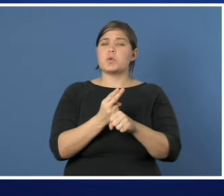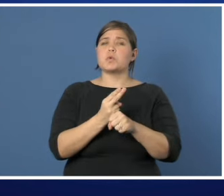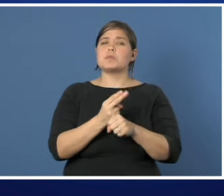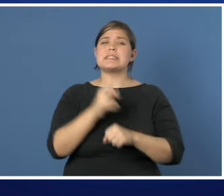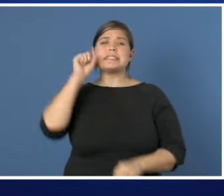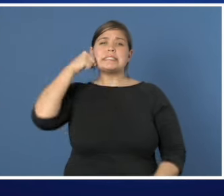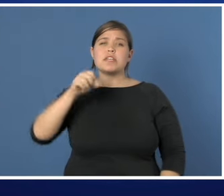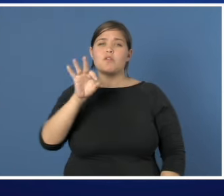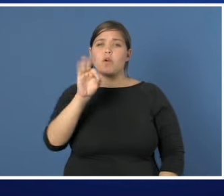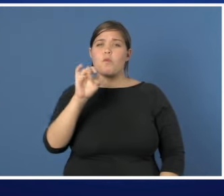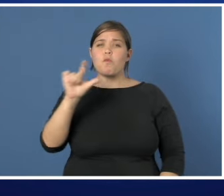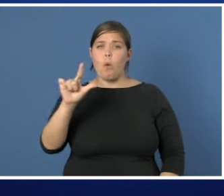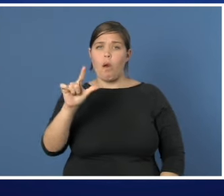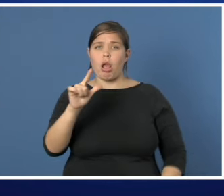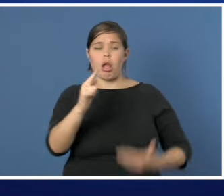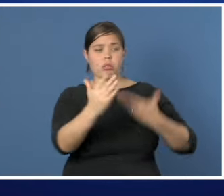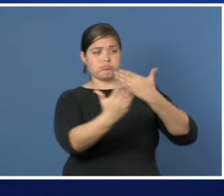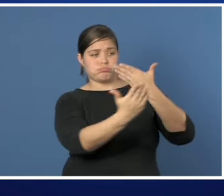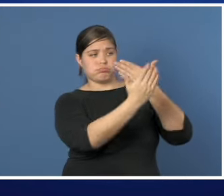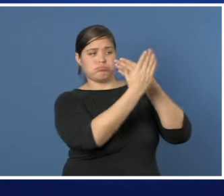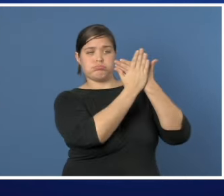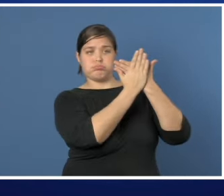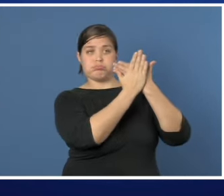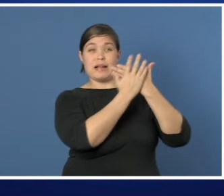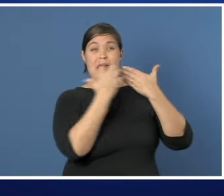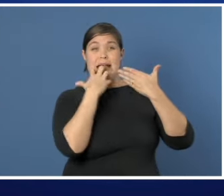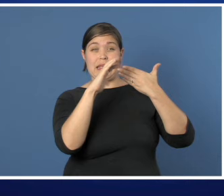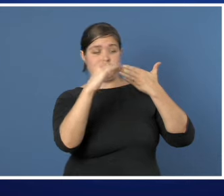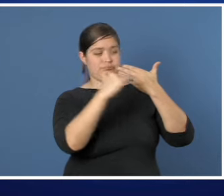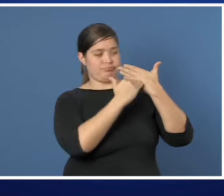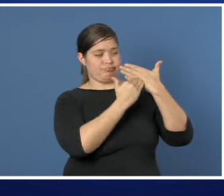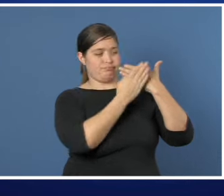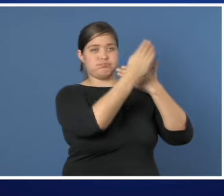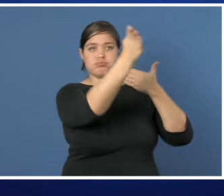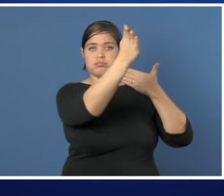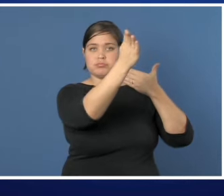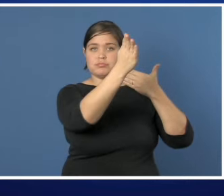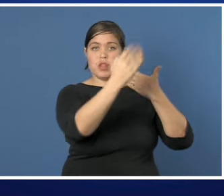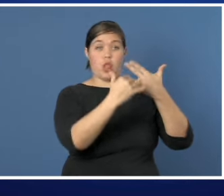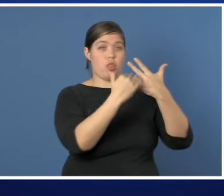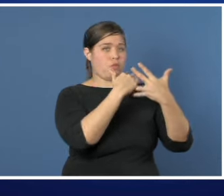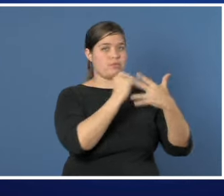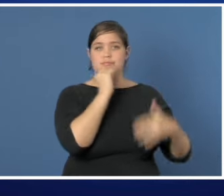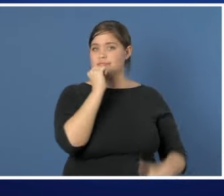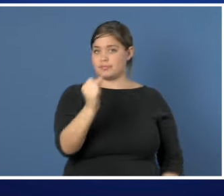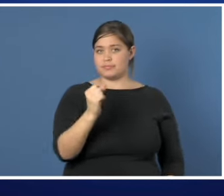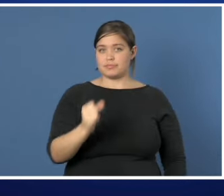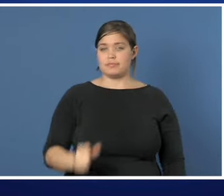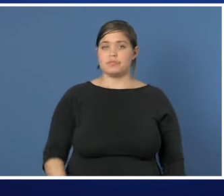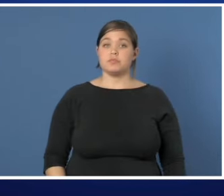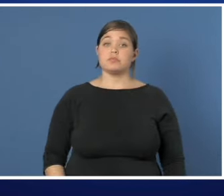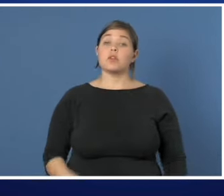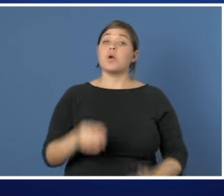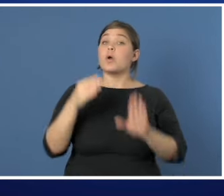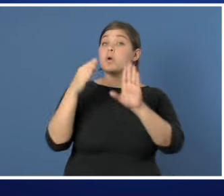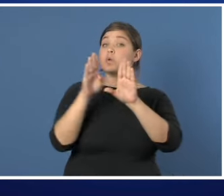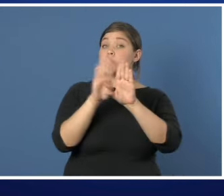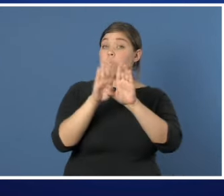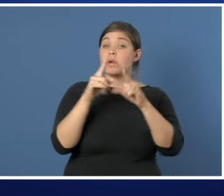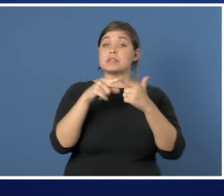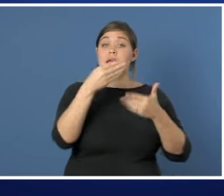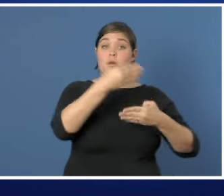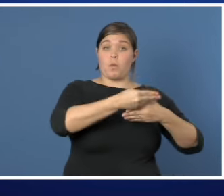as aluminum foil covered cardboard, to reflect the heat back outside. Weather strip